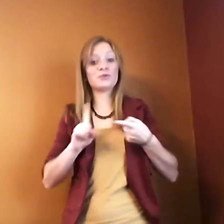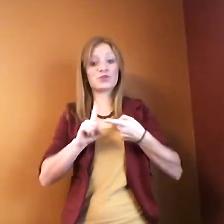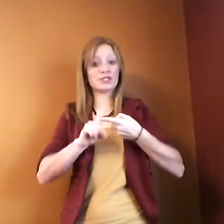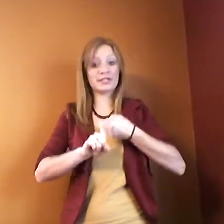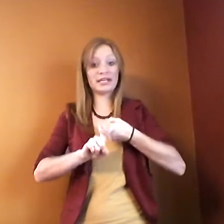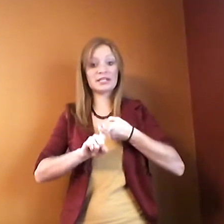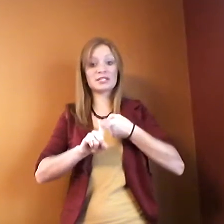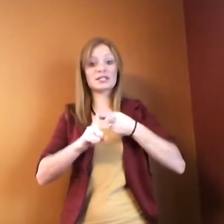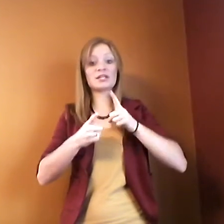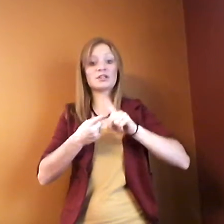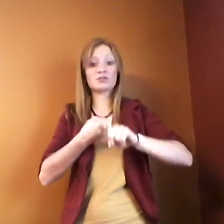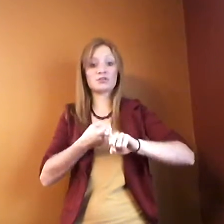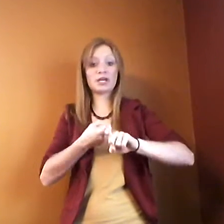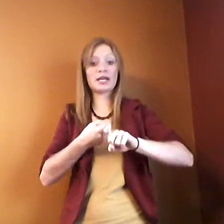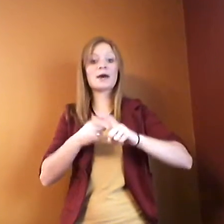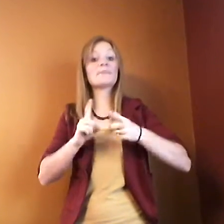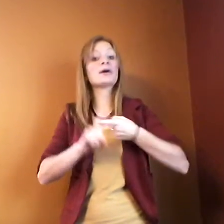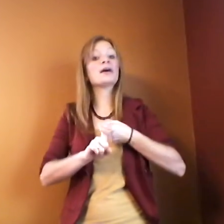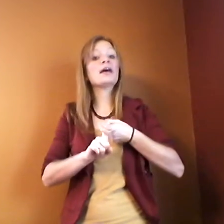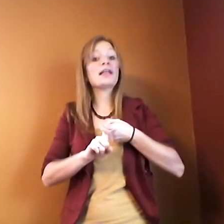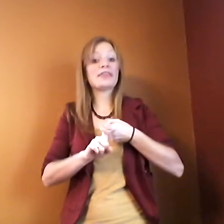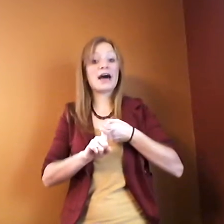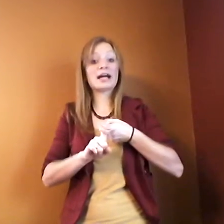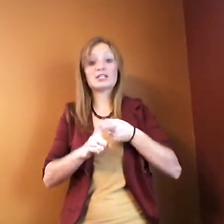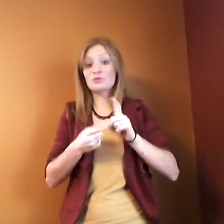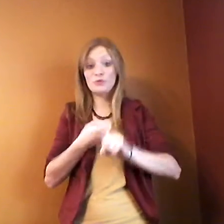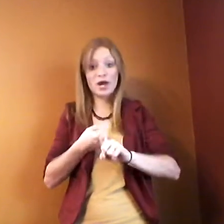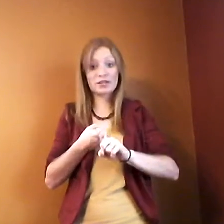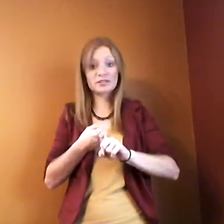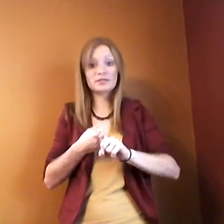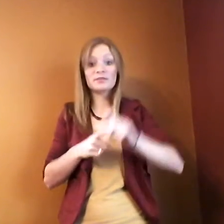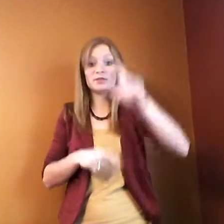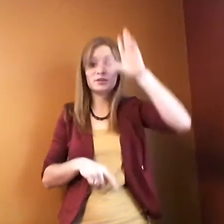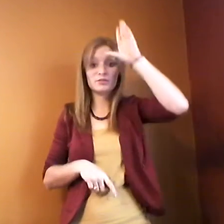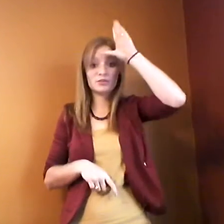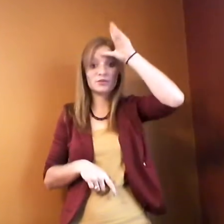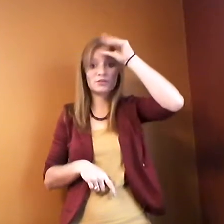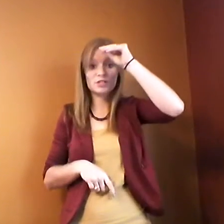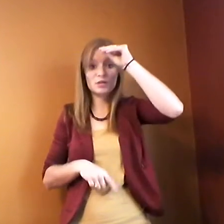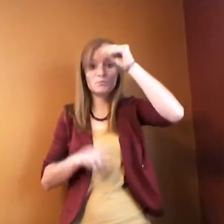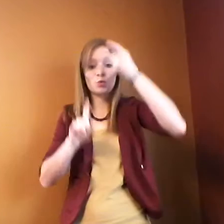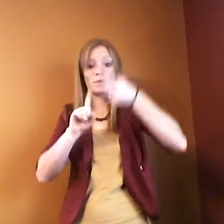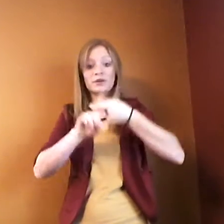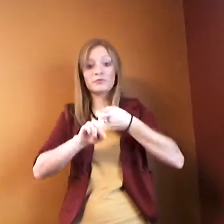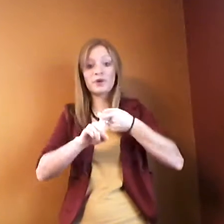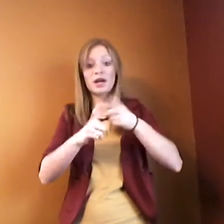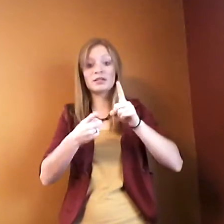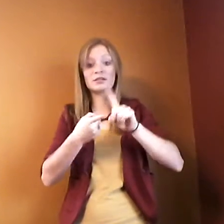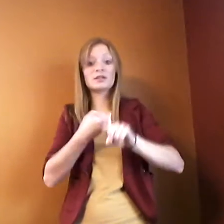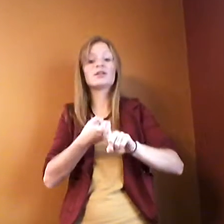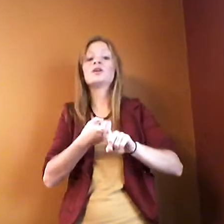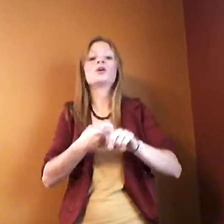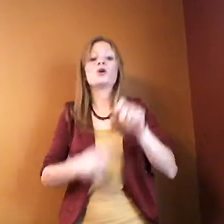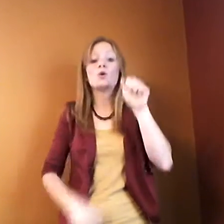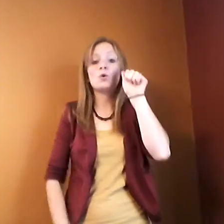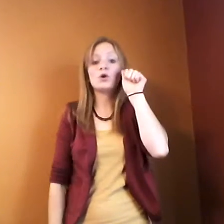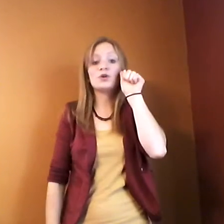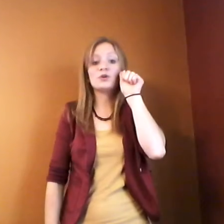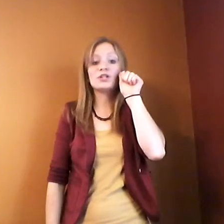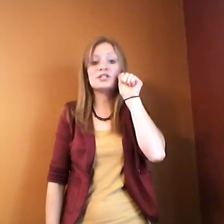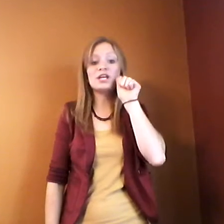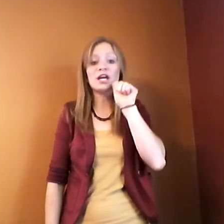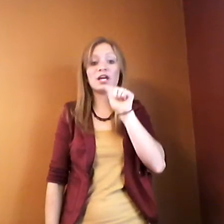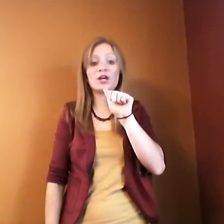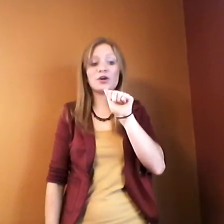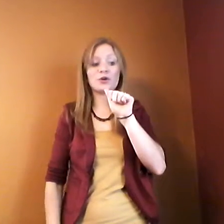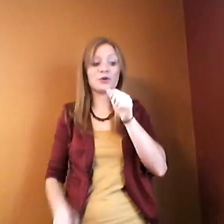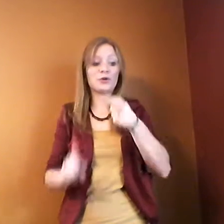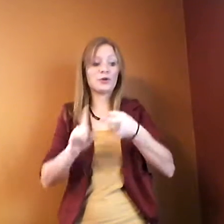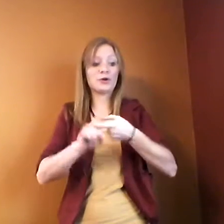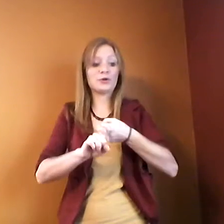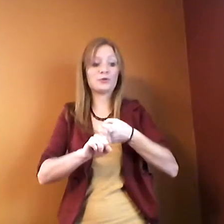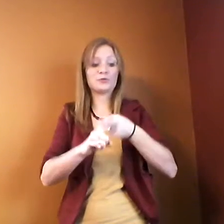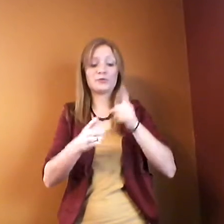just this straight up, that's friend. So you could say boyfriend or you could say